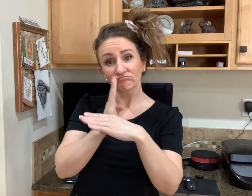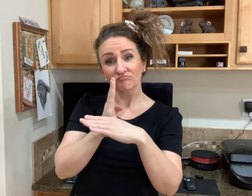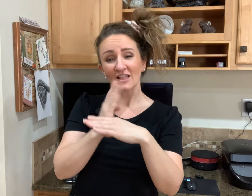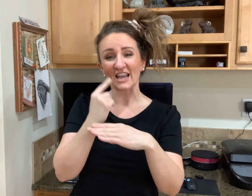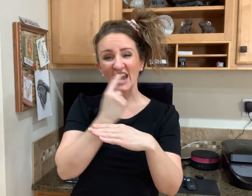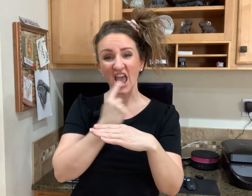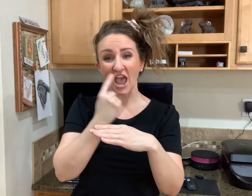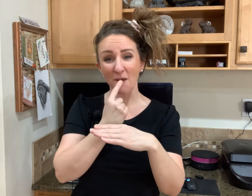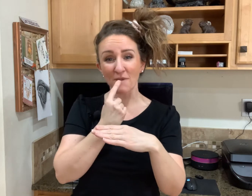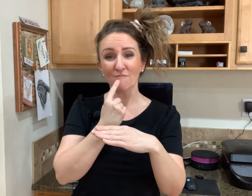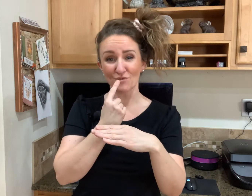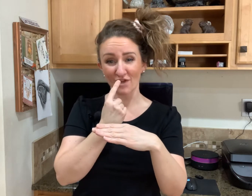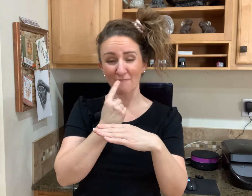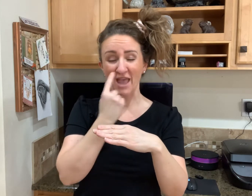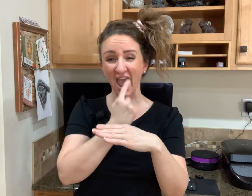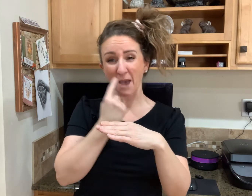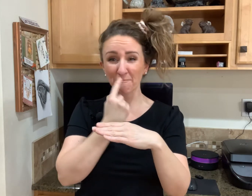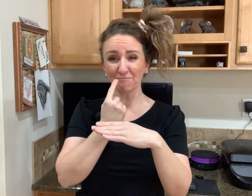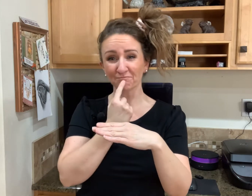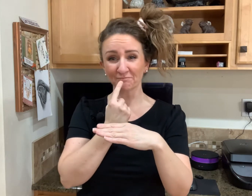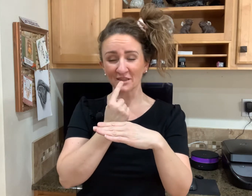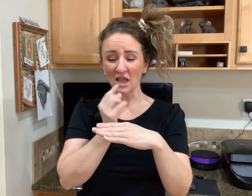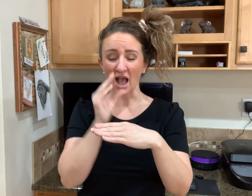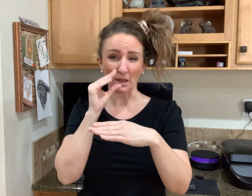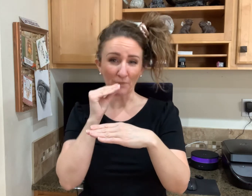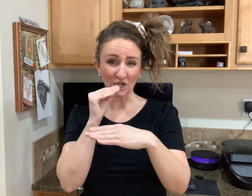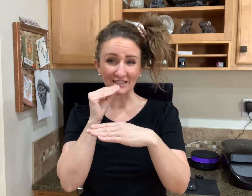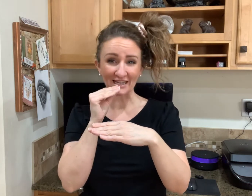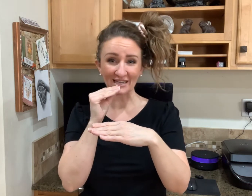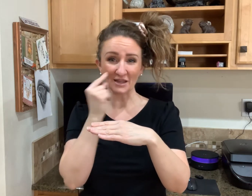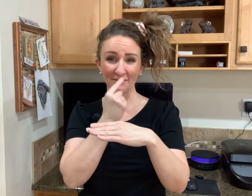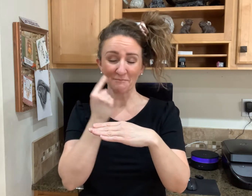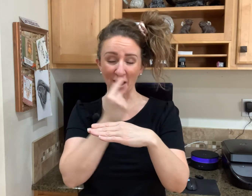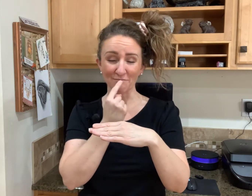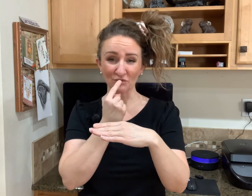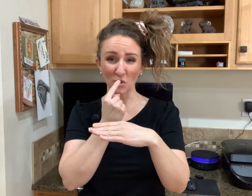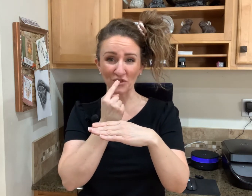like an M, like a pursing movement with your mouth.